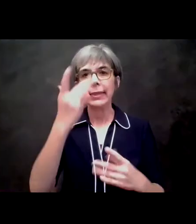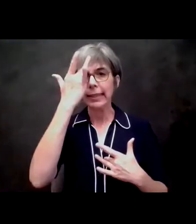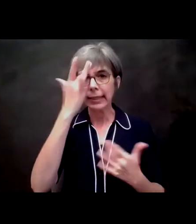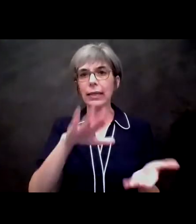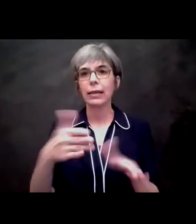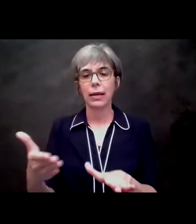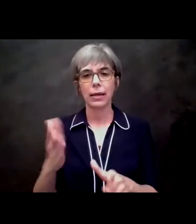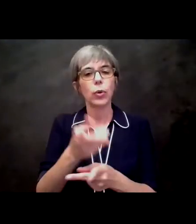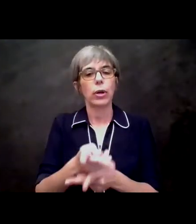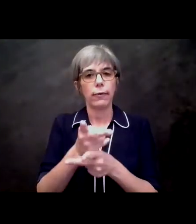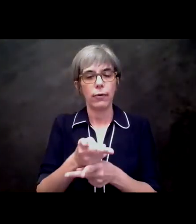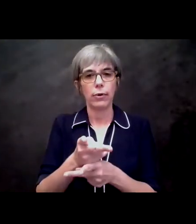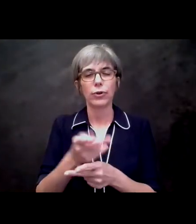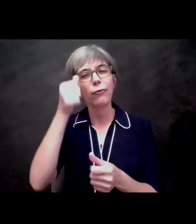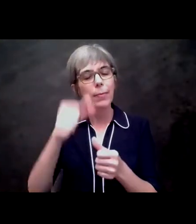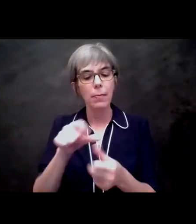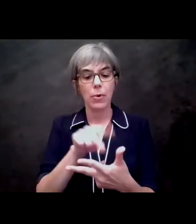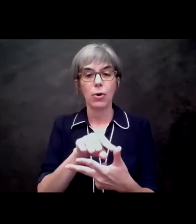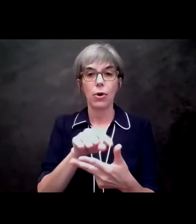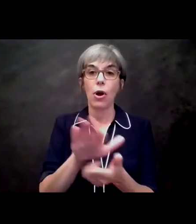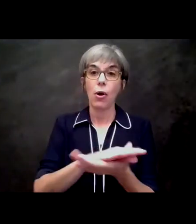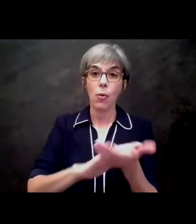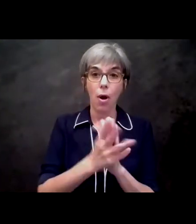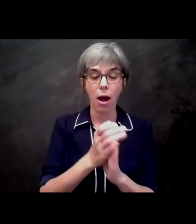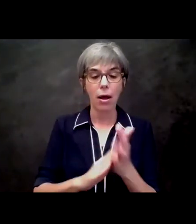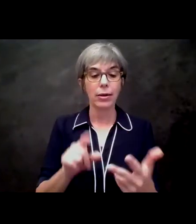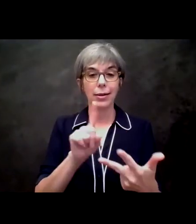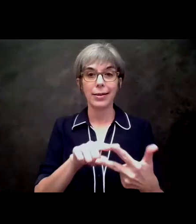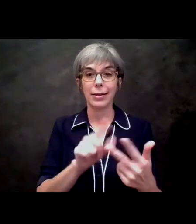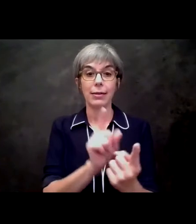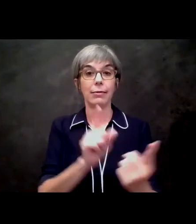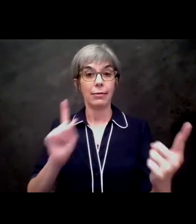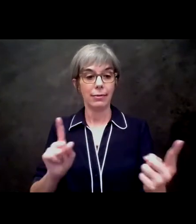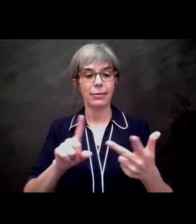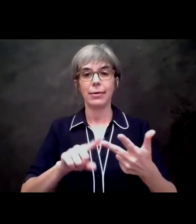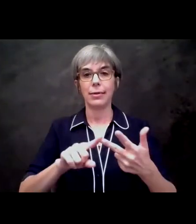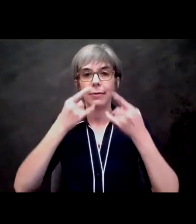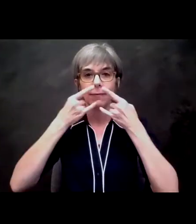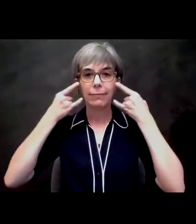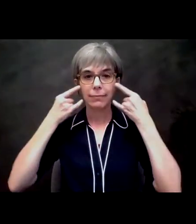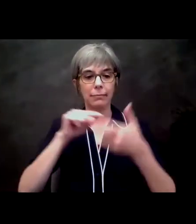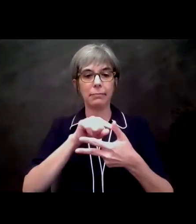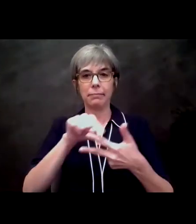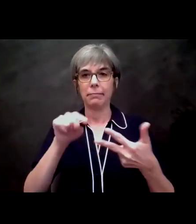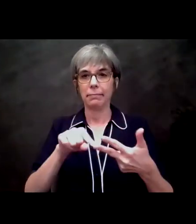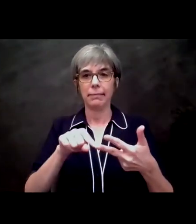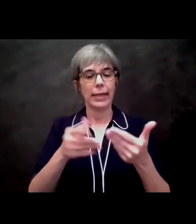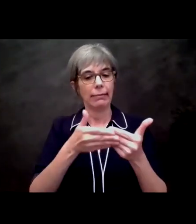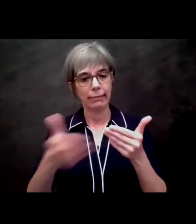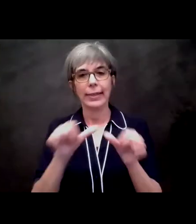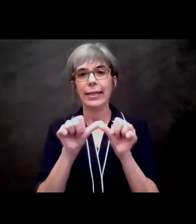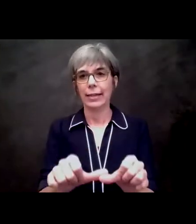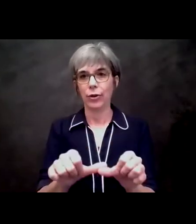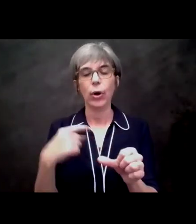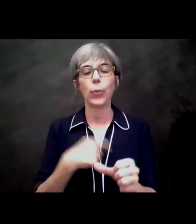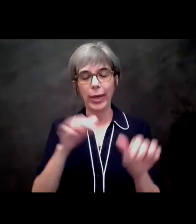of washing our hands, watching our distance, and wearing our face coverings. Together, we will get through this pandemic. Thank you